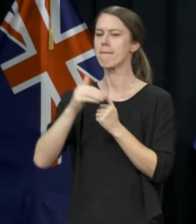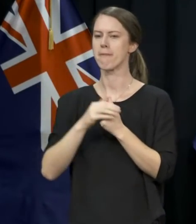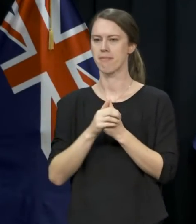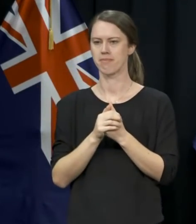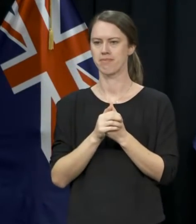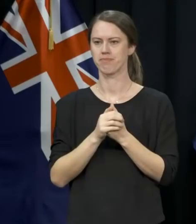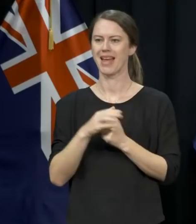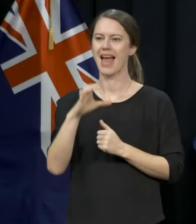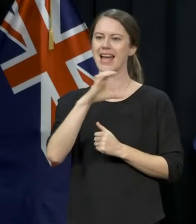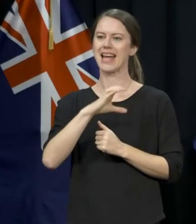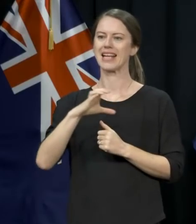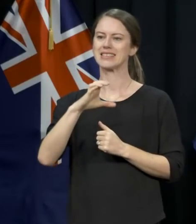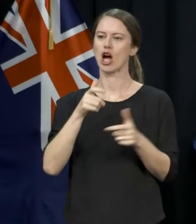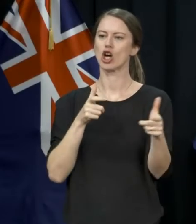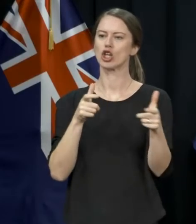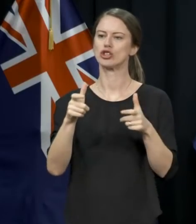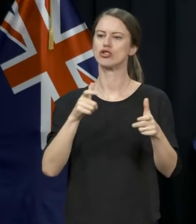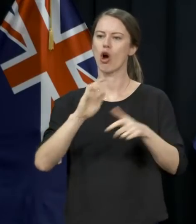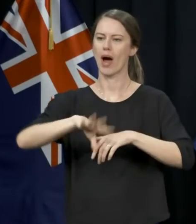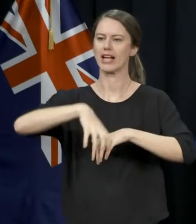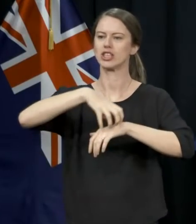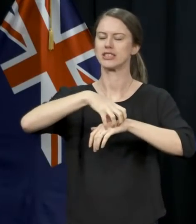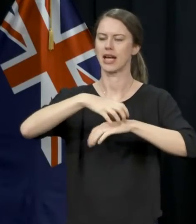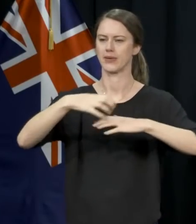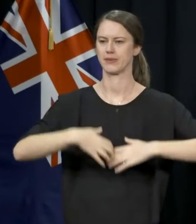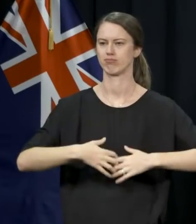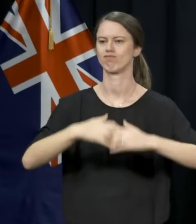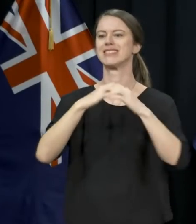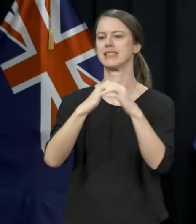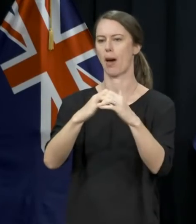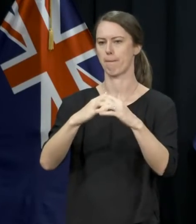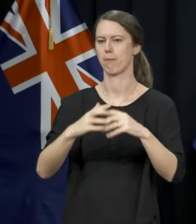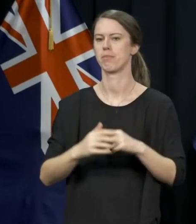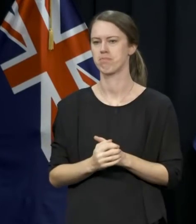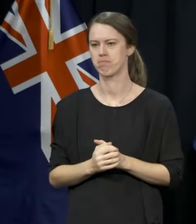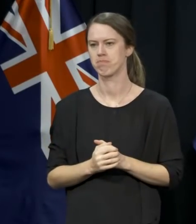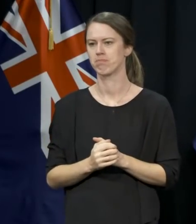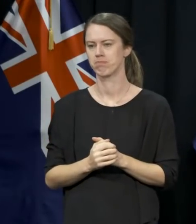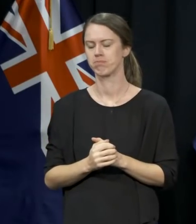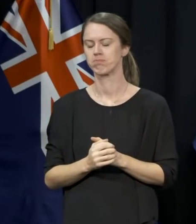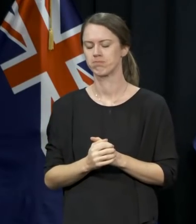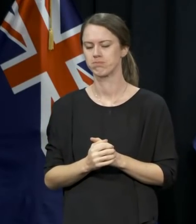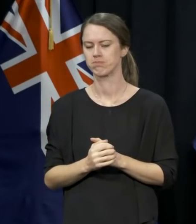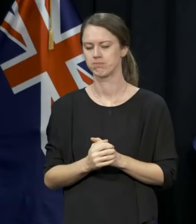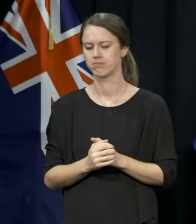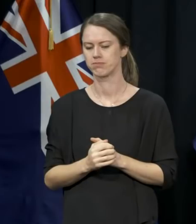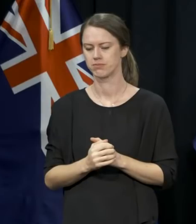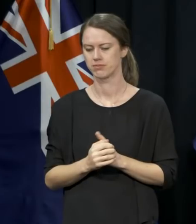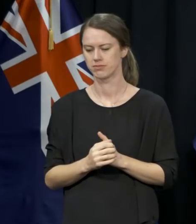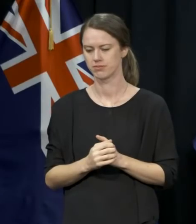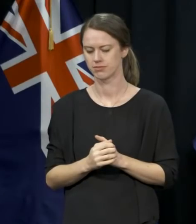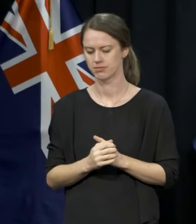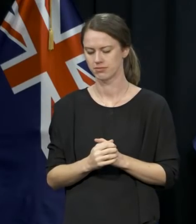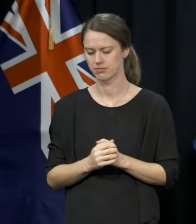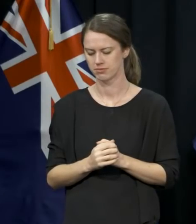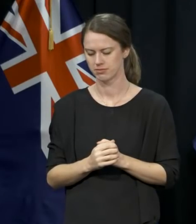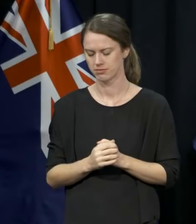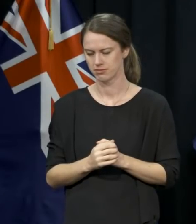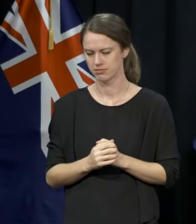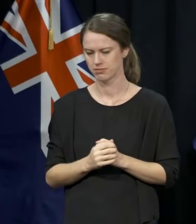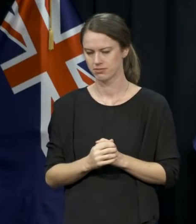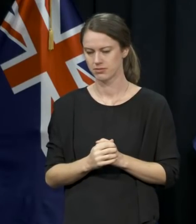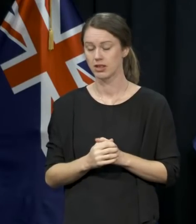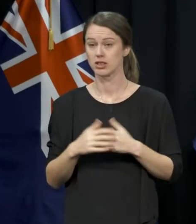the Cancer Control Agency, Te Ahu o Te Kahu. In managing the system, there